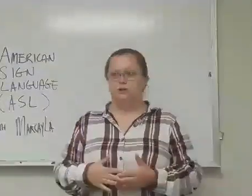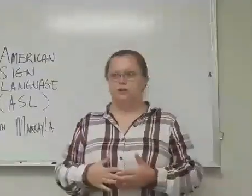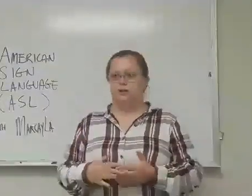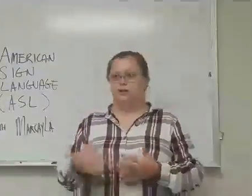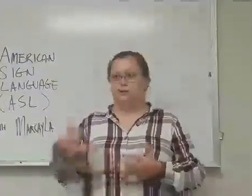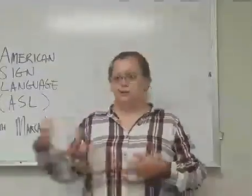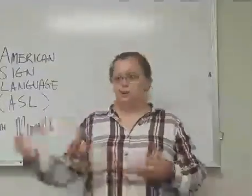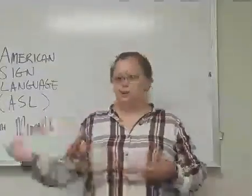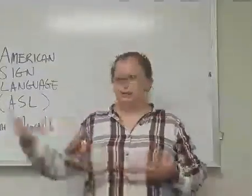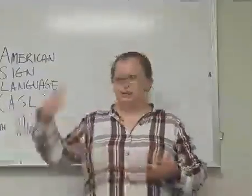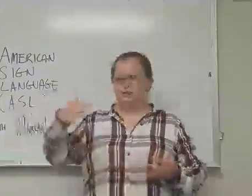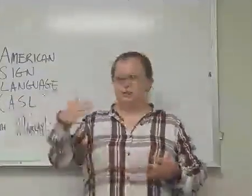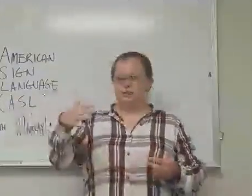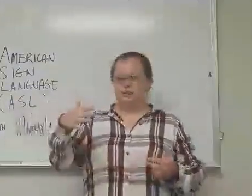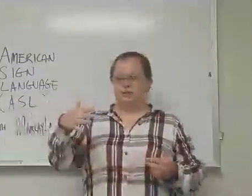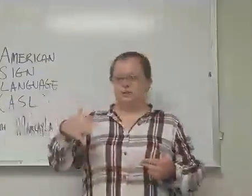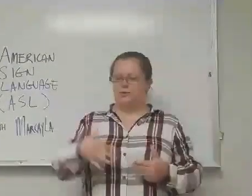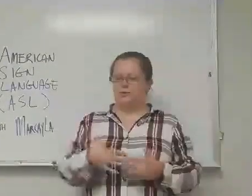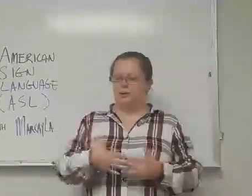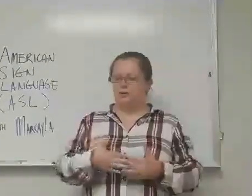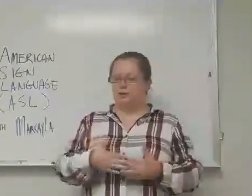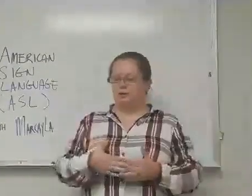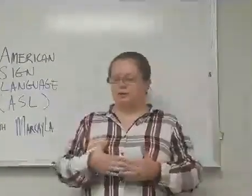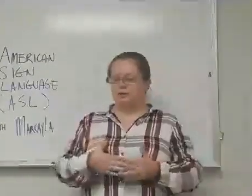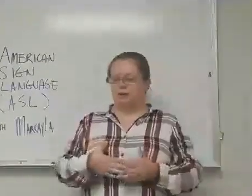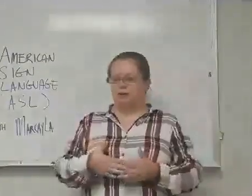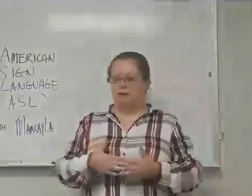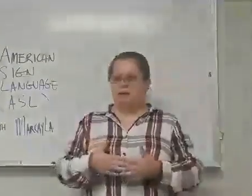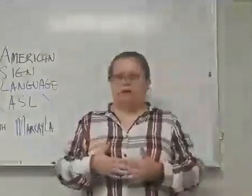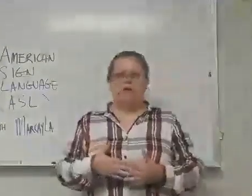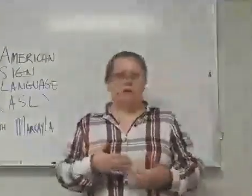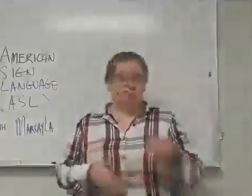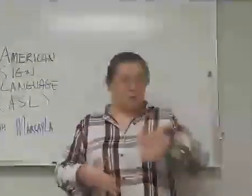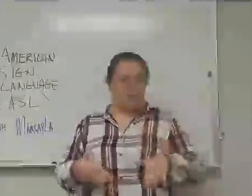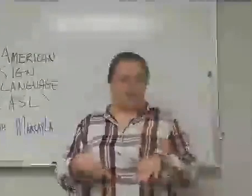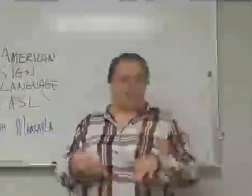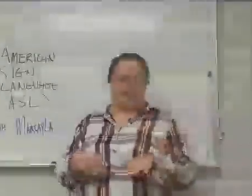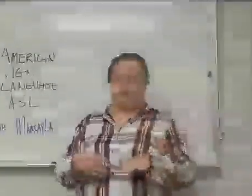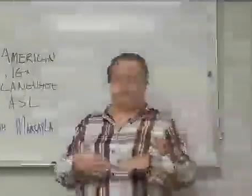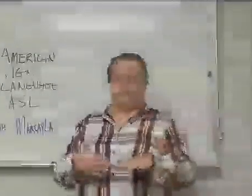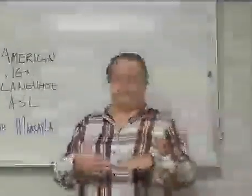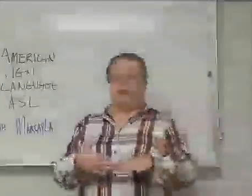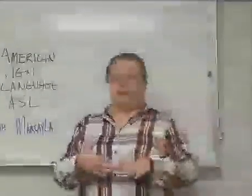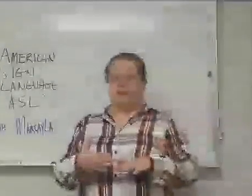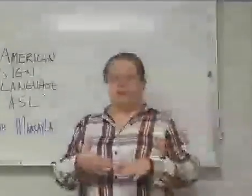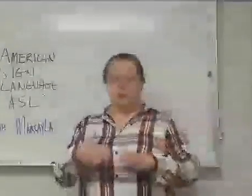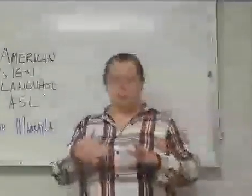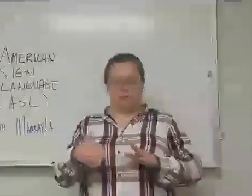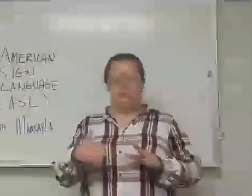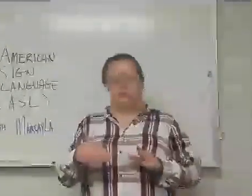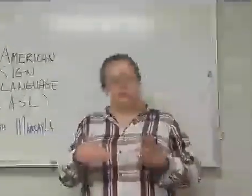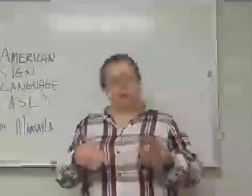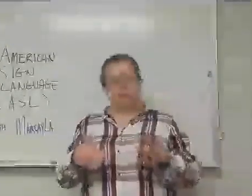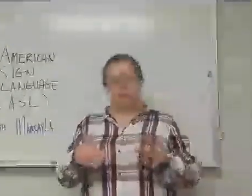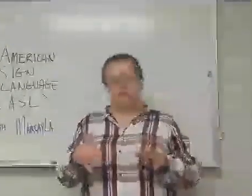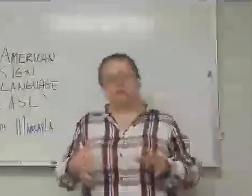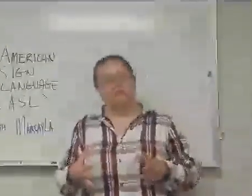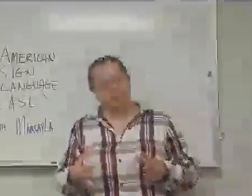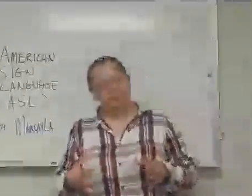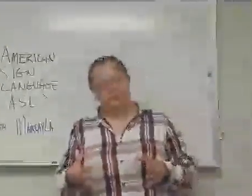Arizona and started speaking with deaf people here in Arizona, there were a couple of signs that it took me a